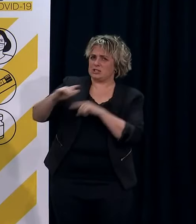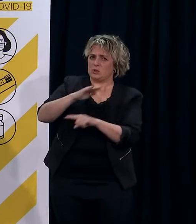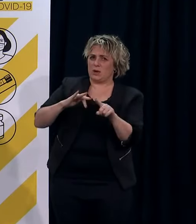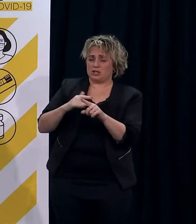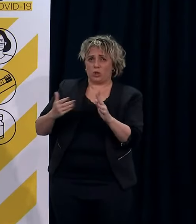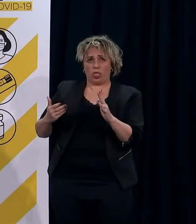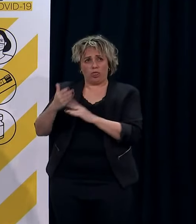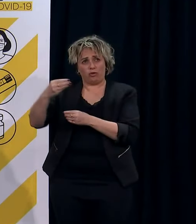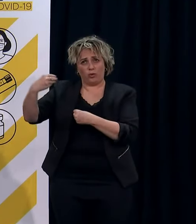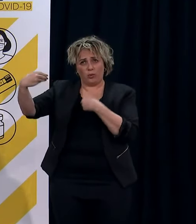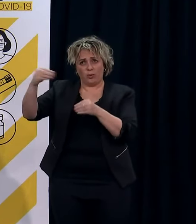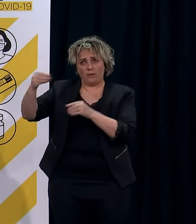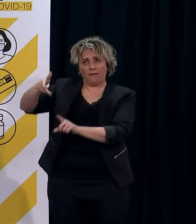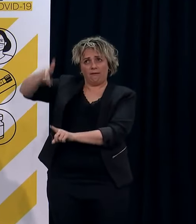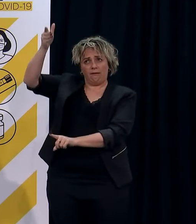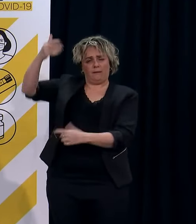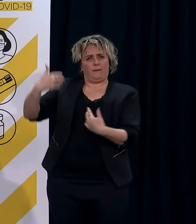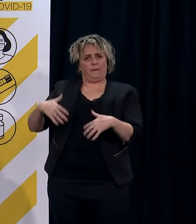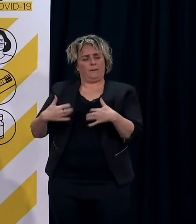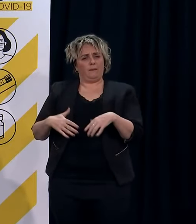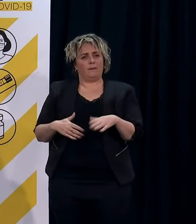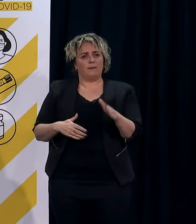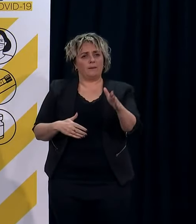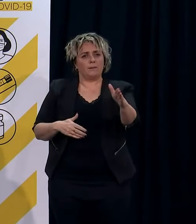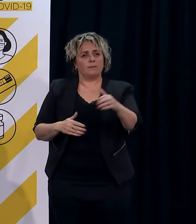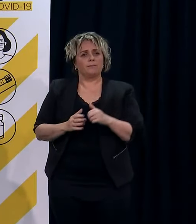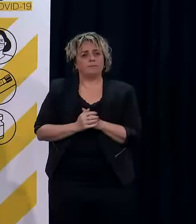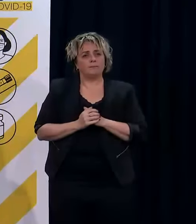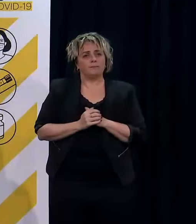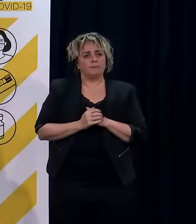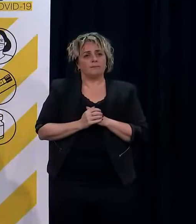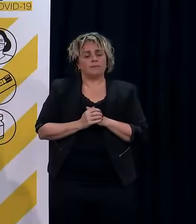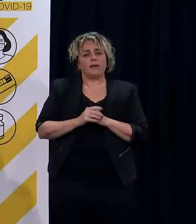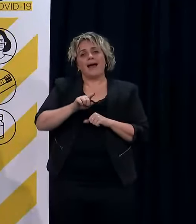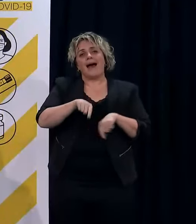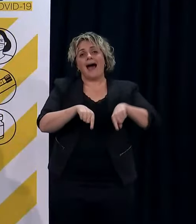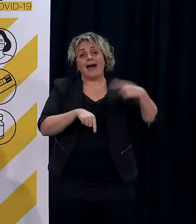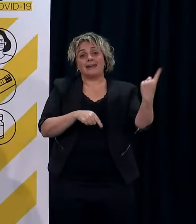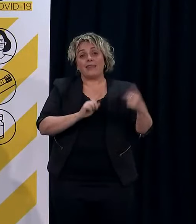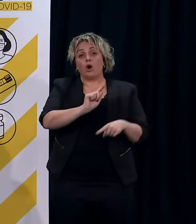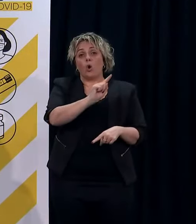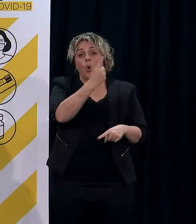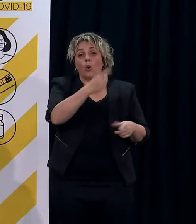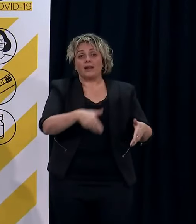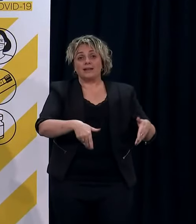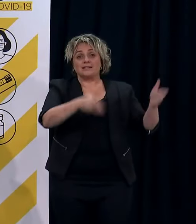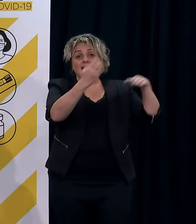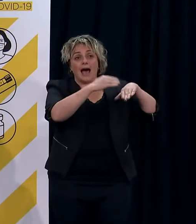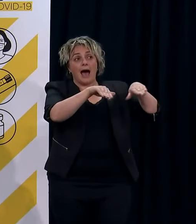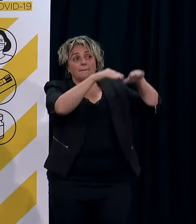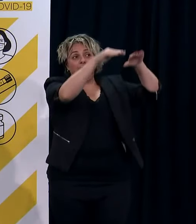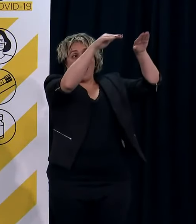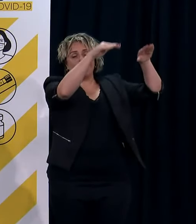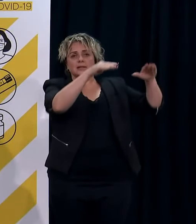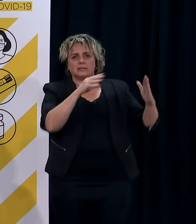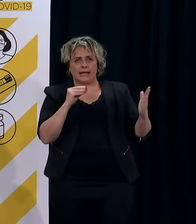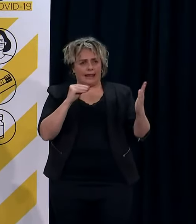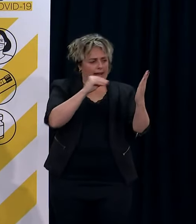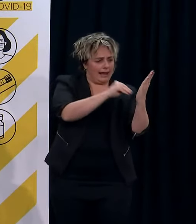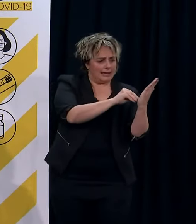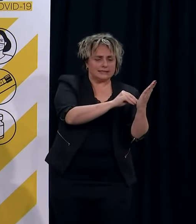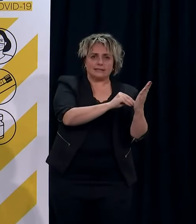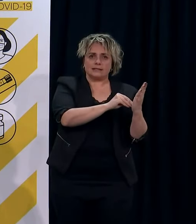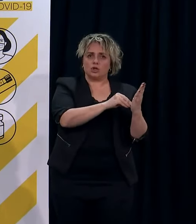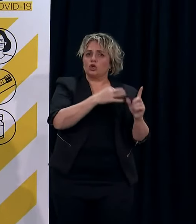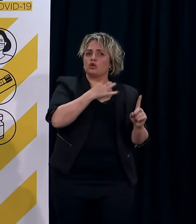Another Auckland apartment block hotspot has been listed as a location of interest.